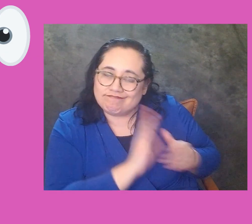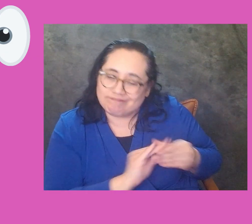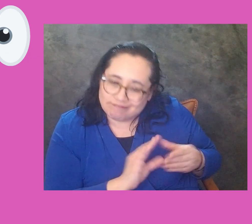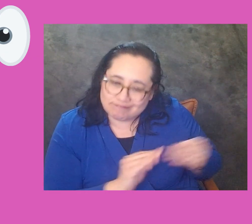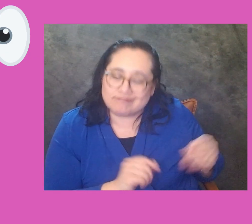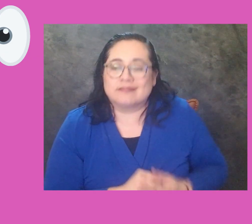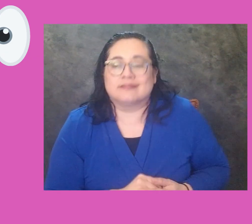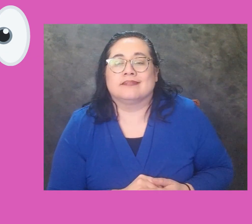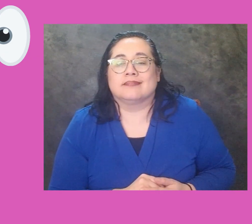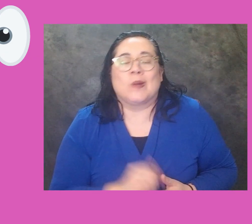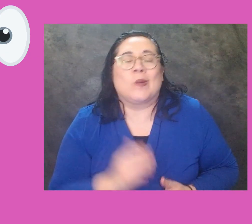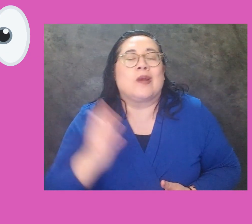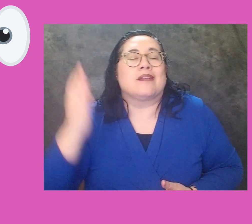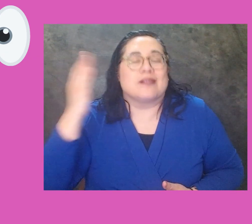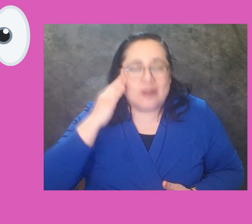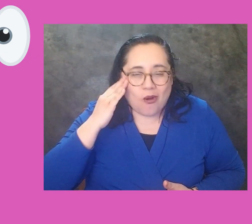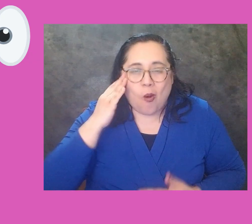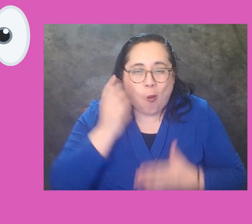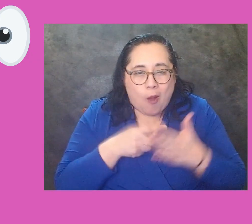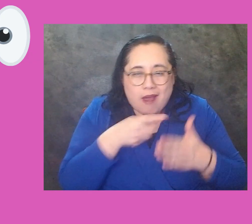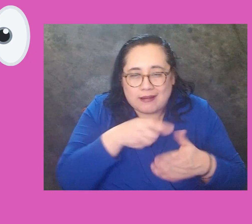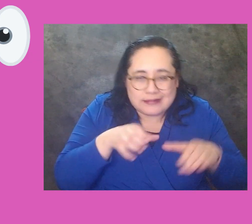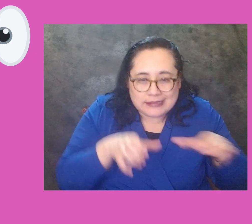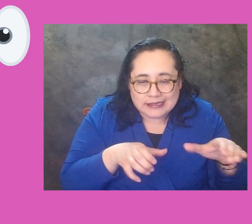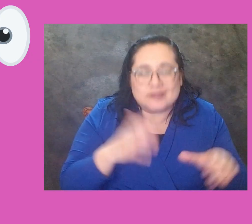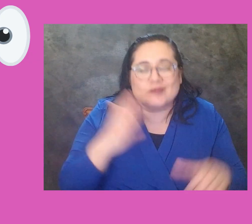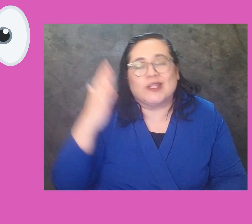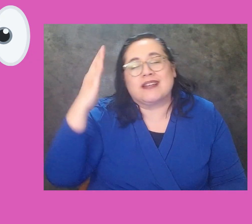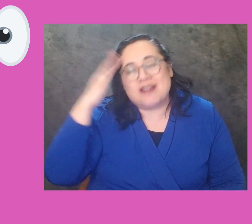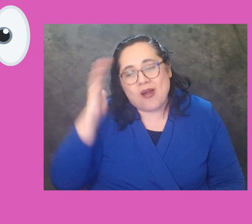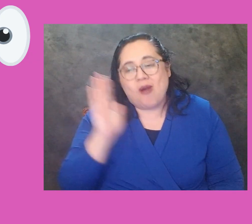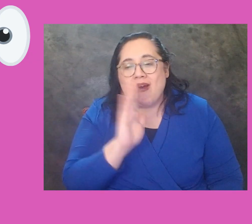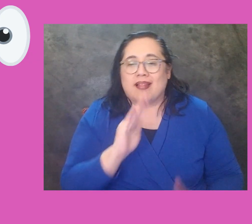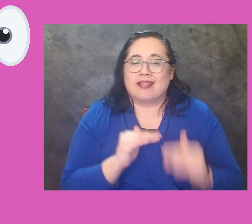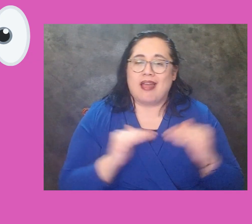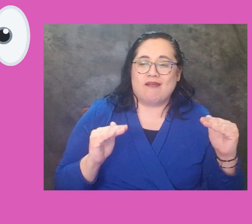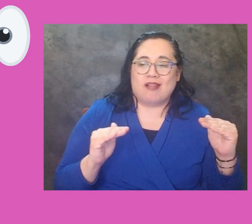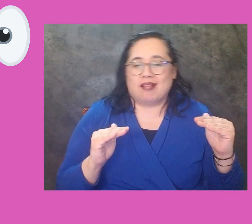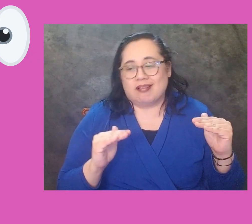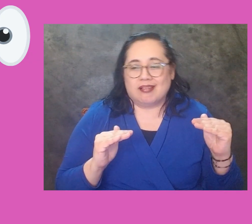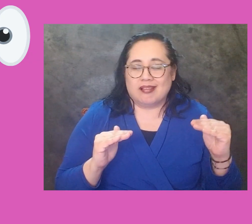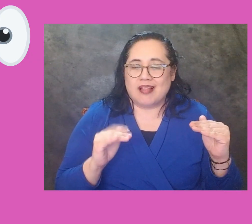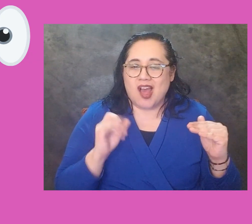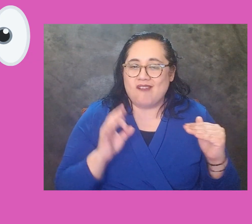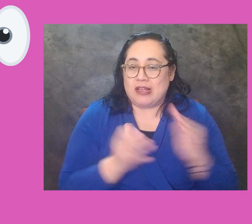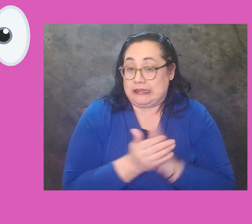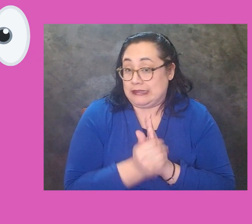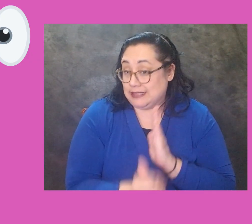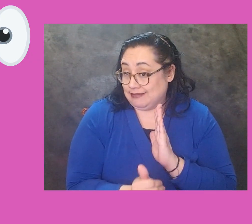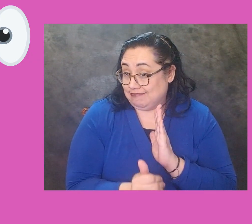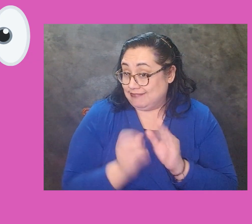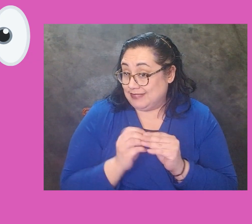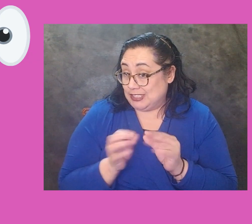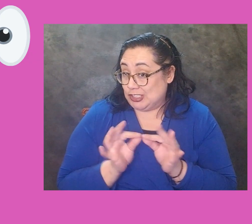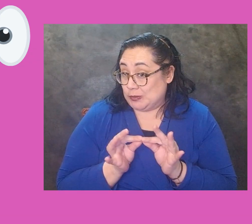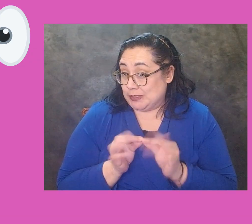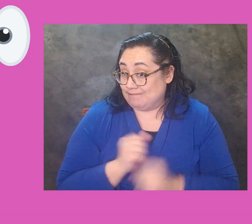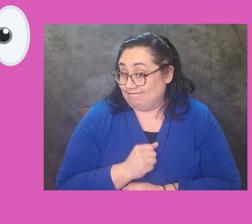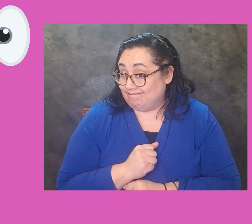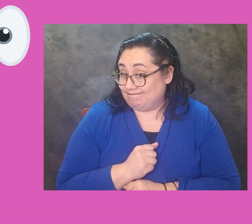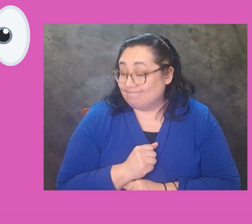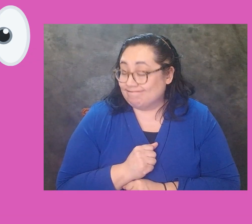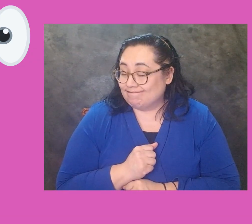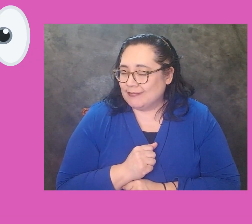We know what he did, and we know his level of skill as an interpreter.